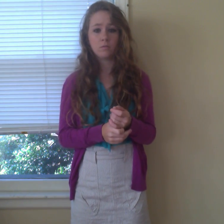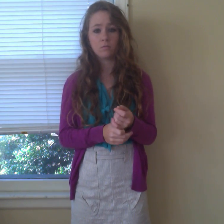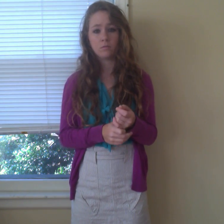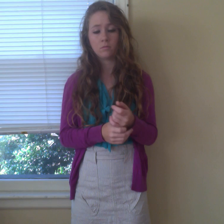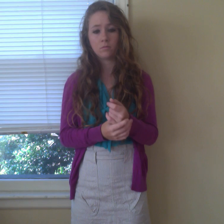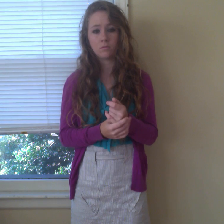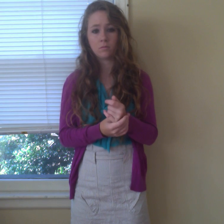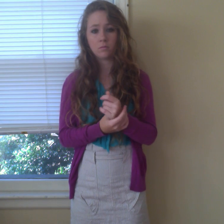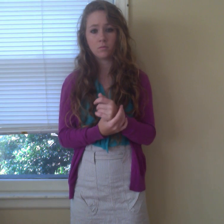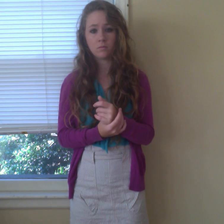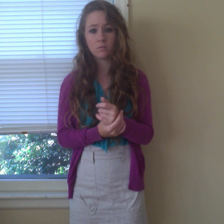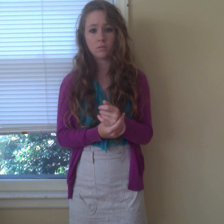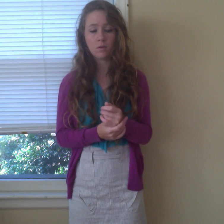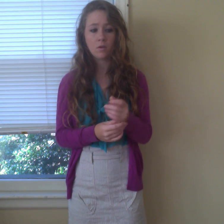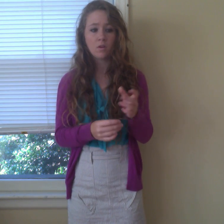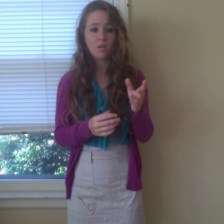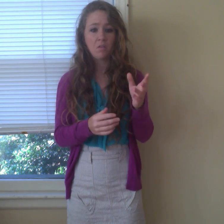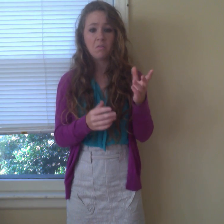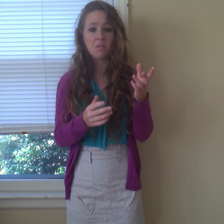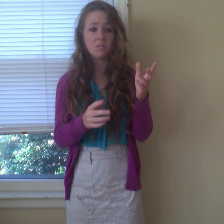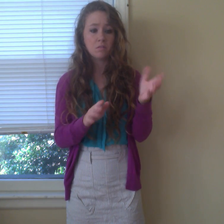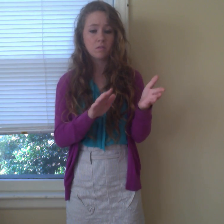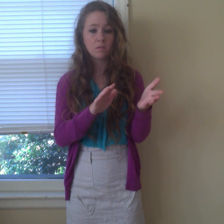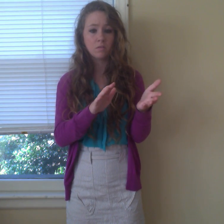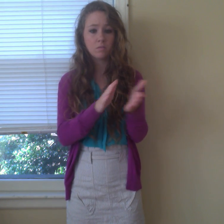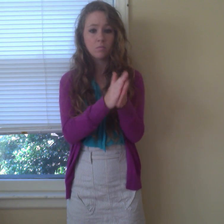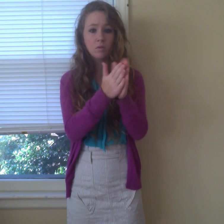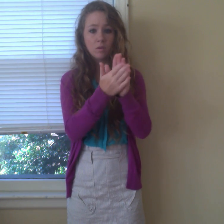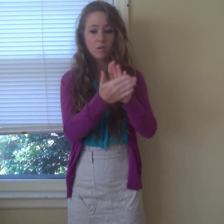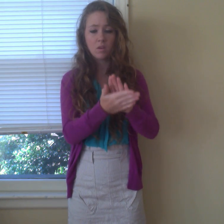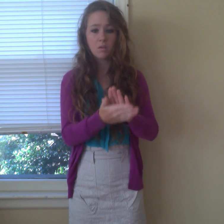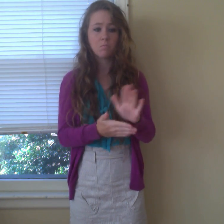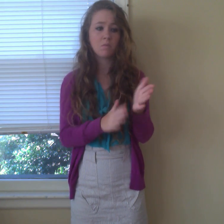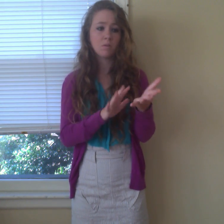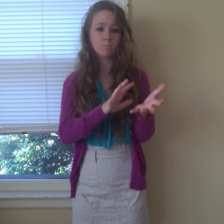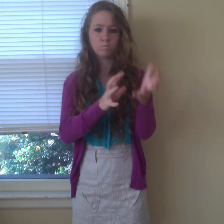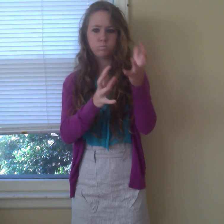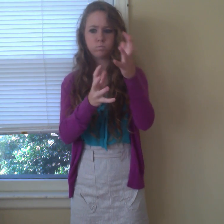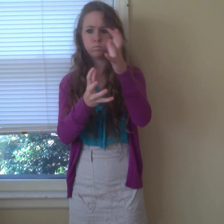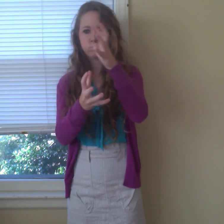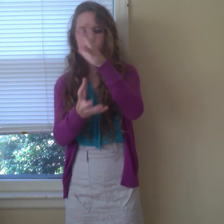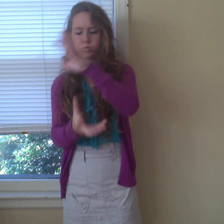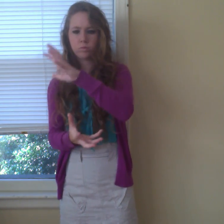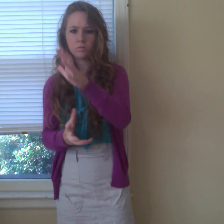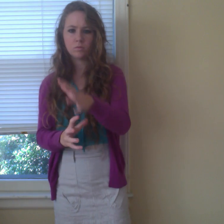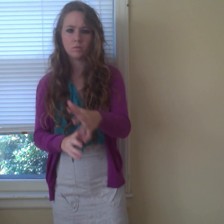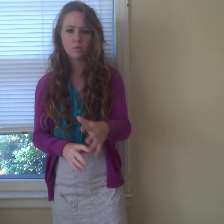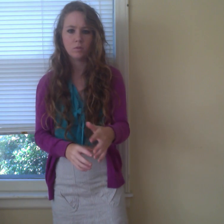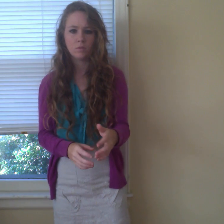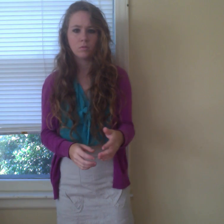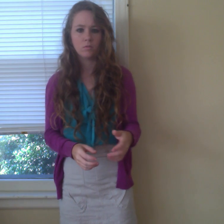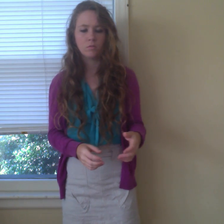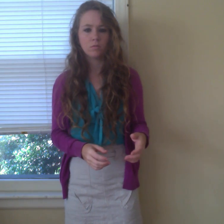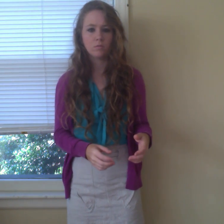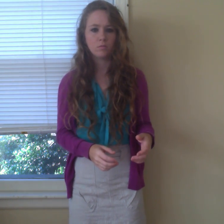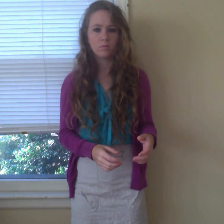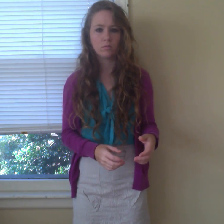mobs began roaming the streets, demanding bread and circuses from the government. Many were induced to trade freedom for